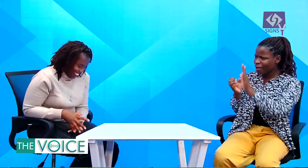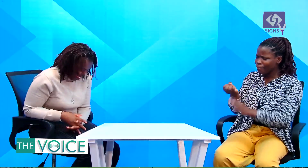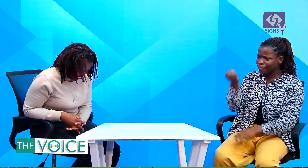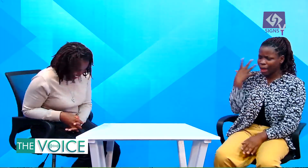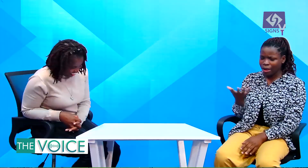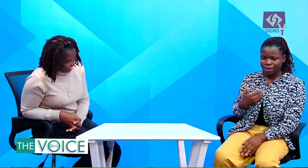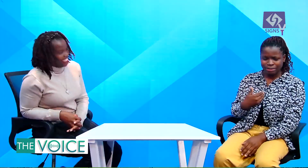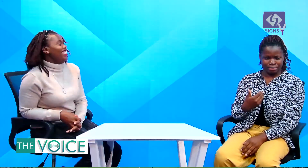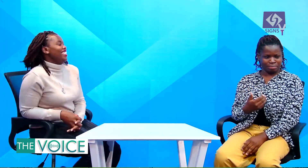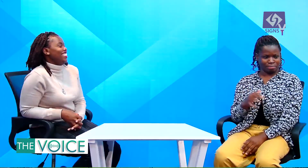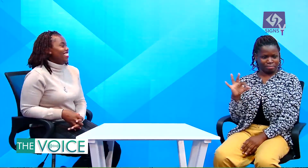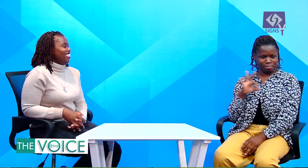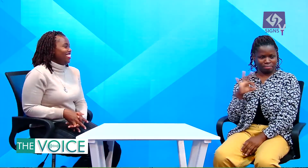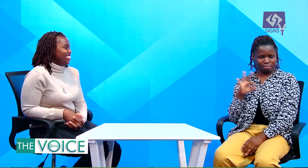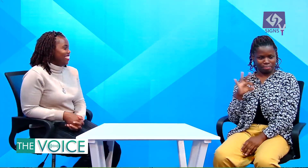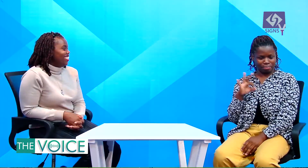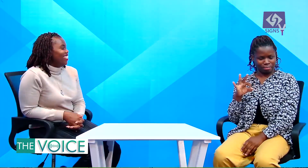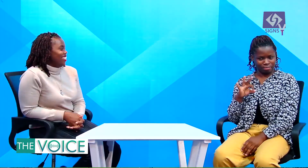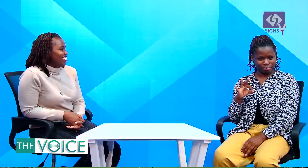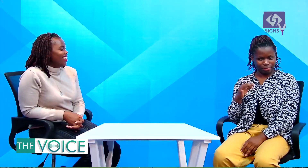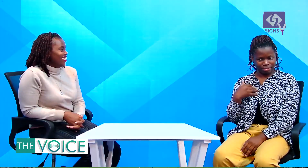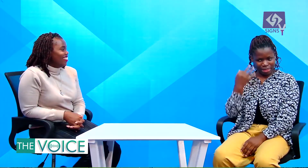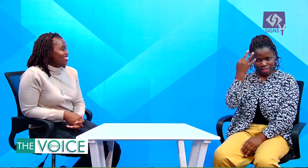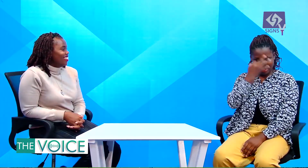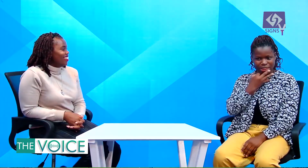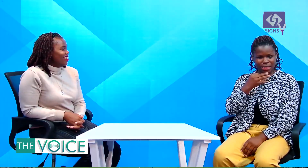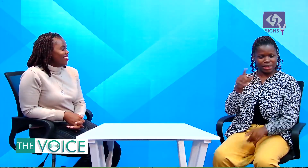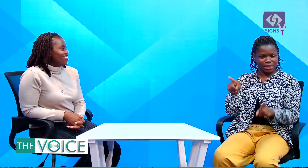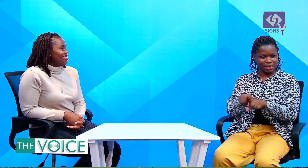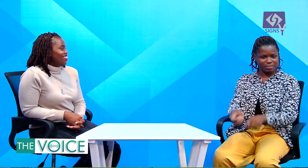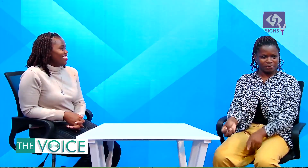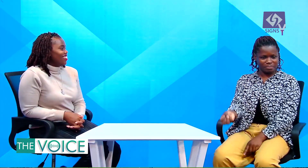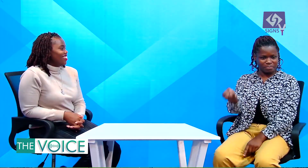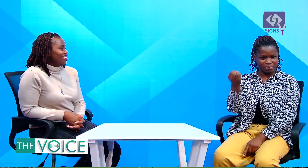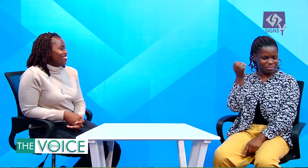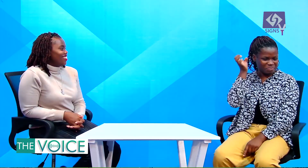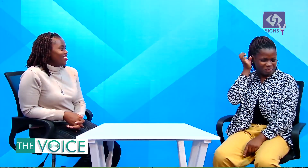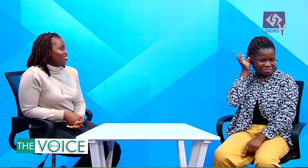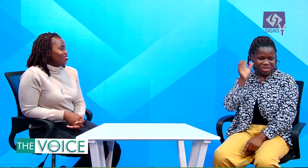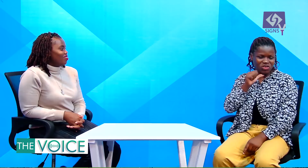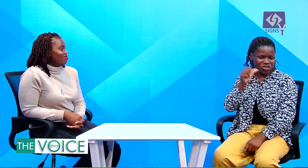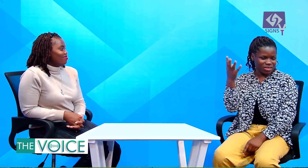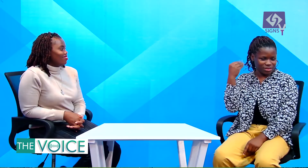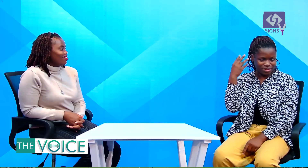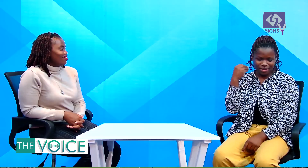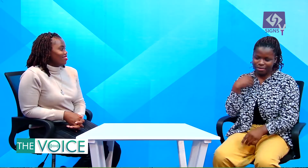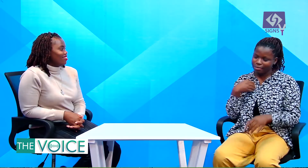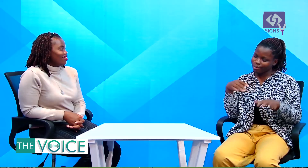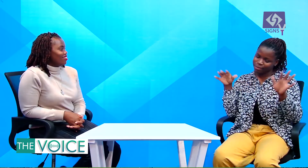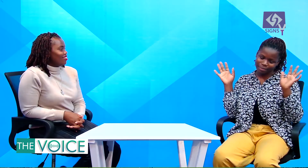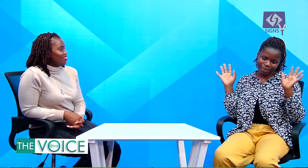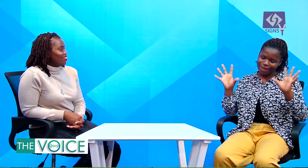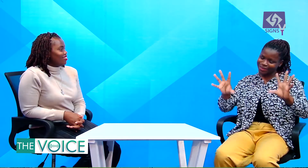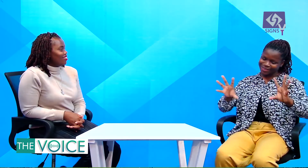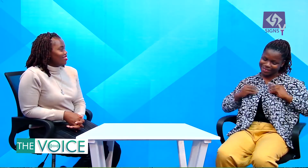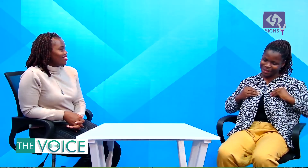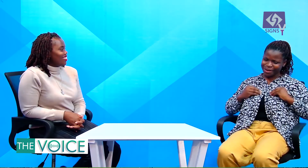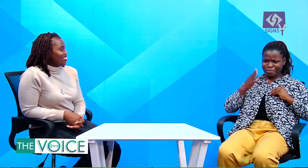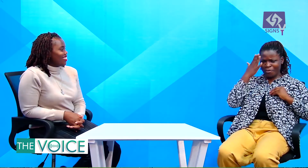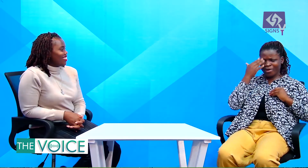So people were shocked. They're saying that deaf people don't have a face similar to mine. That was actually a shocking revelation to have. But I'd